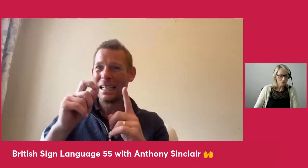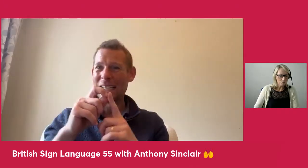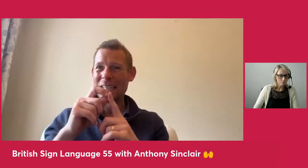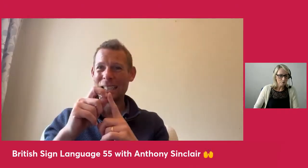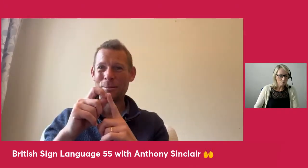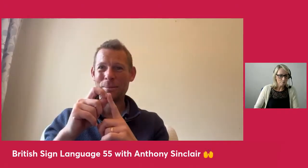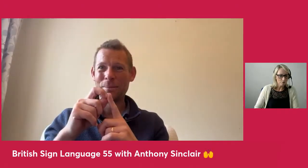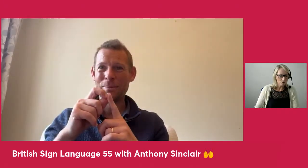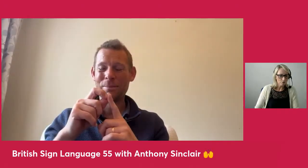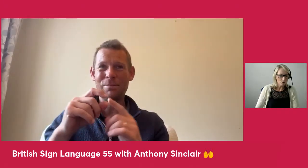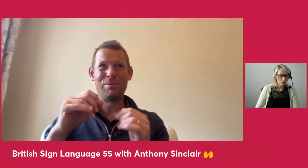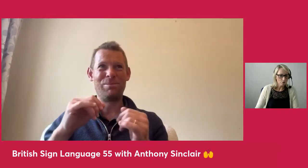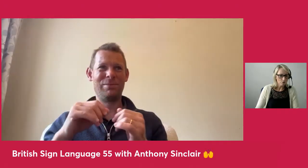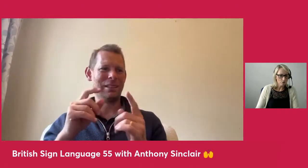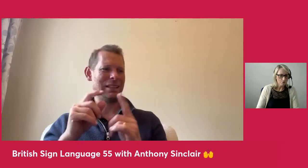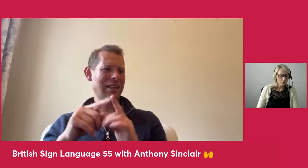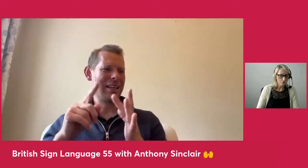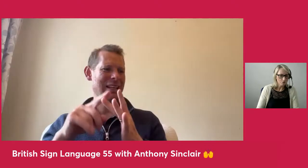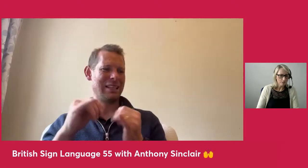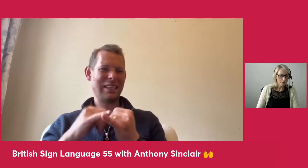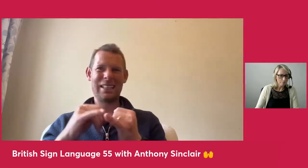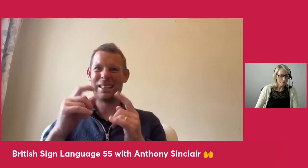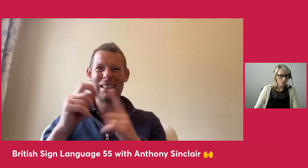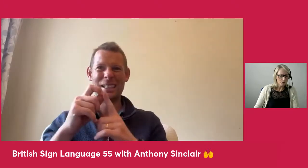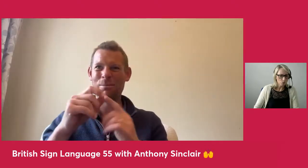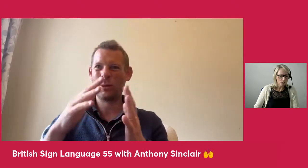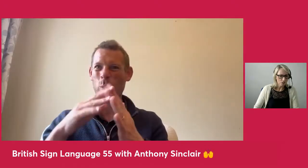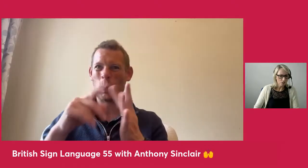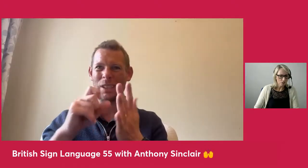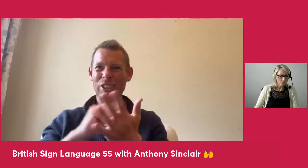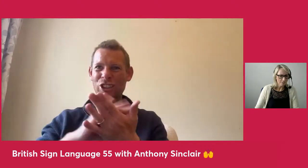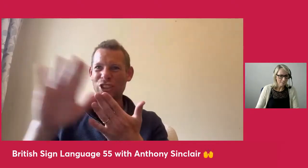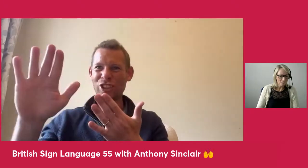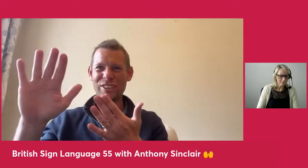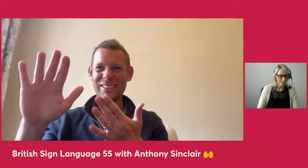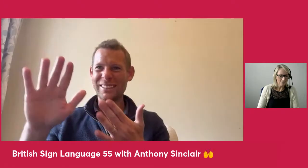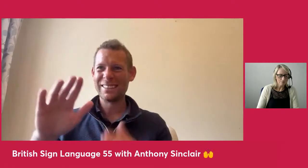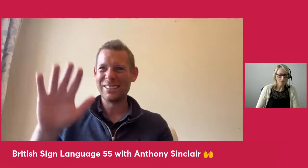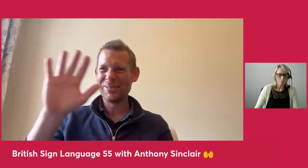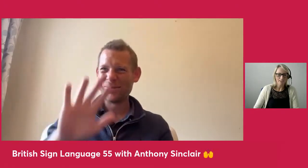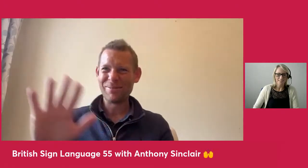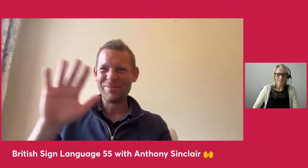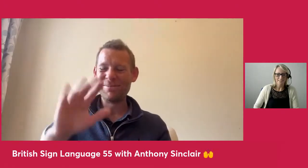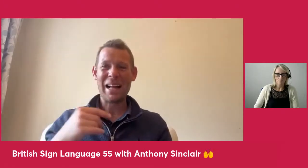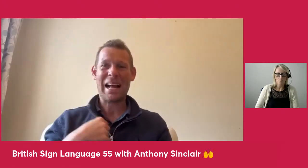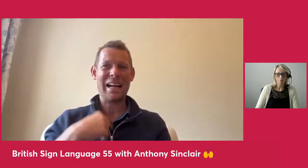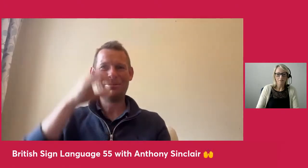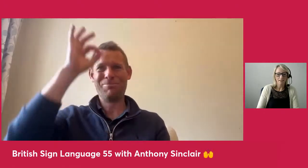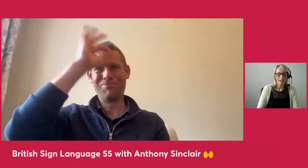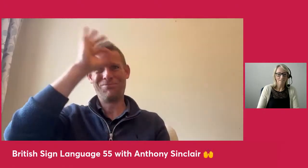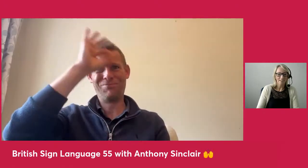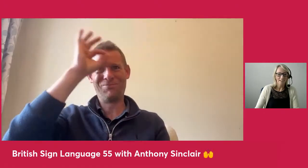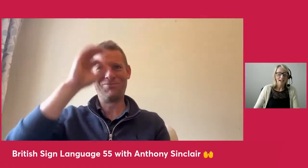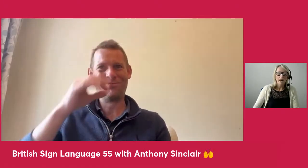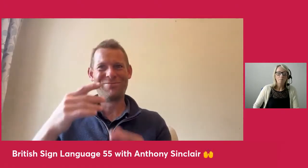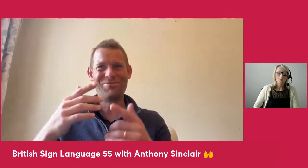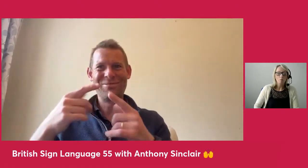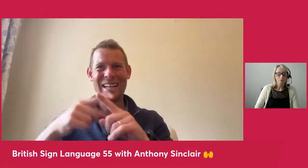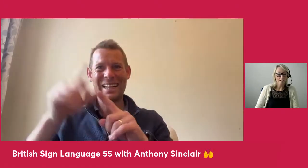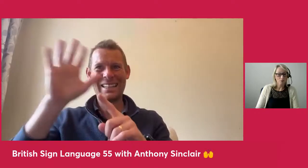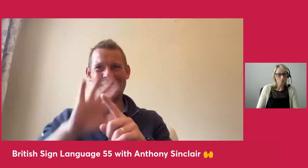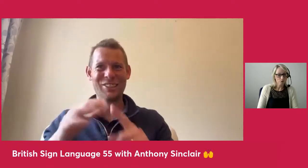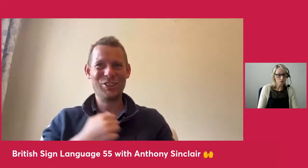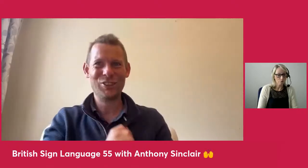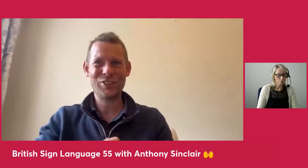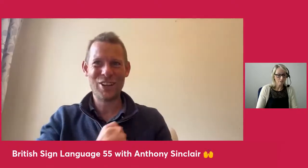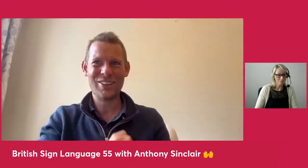that just above London or near Ipswich? Is it, I think, if I'm right? Somewhere around that area. I'm not